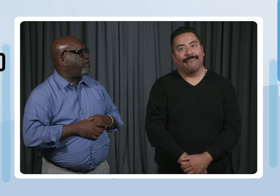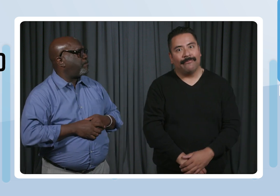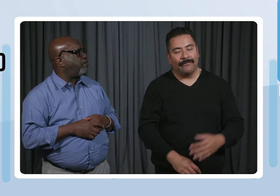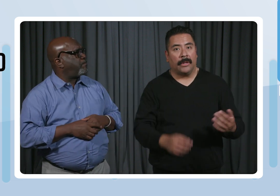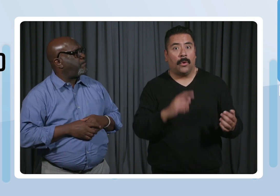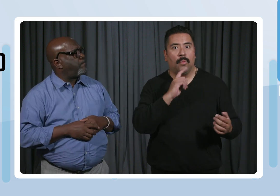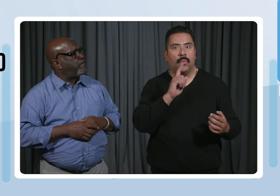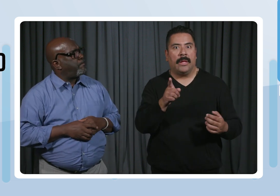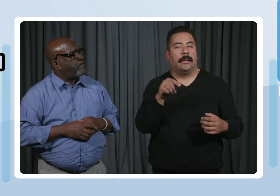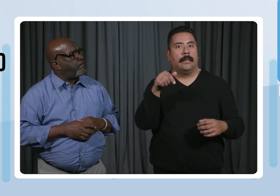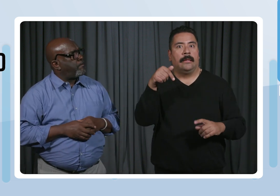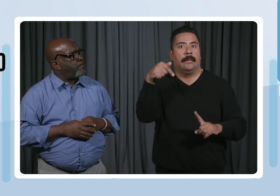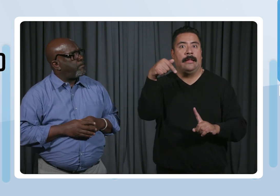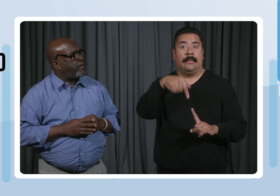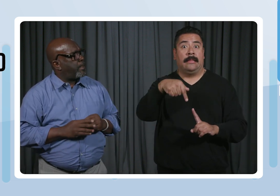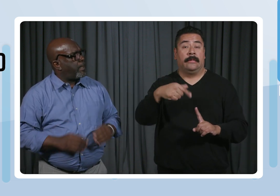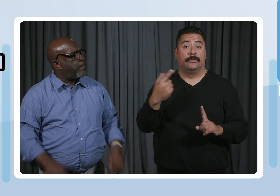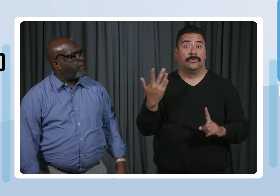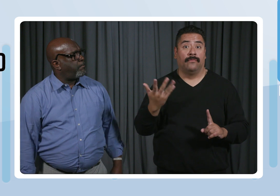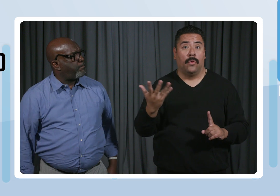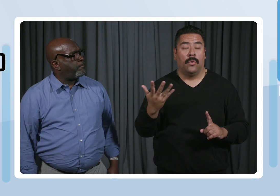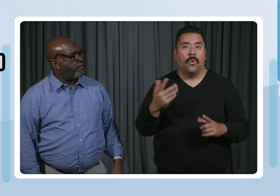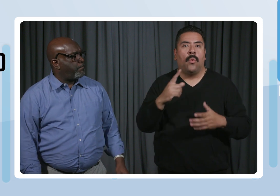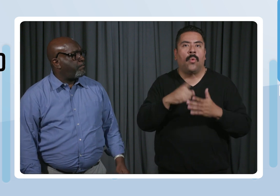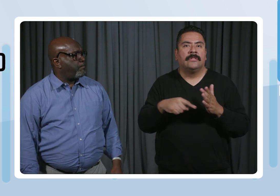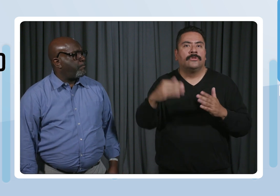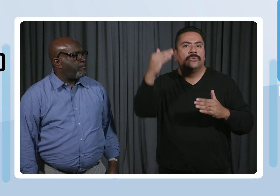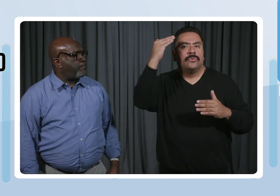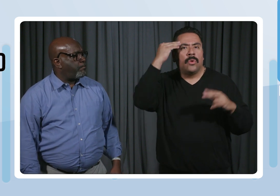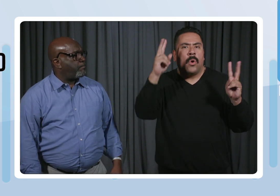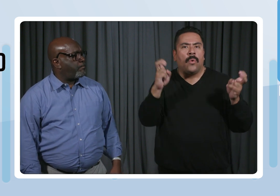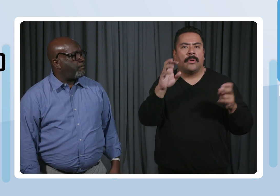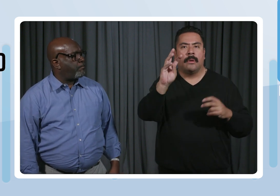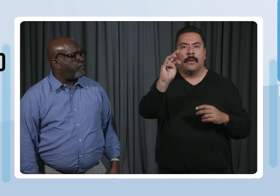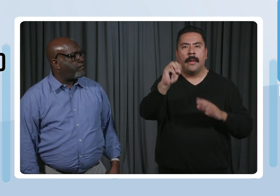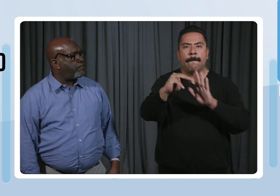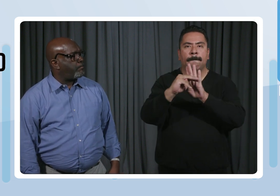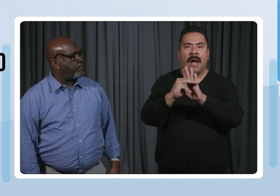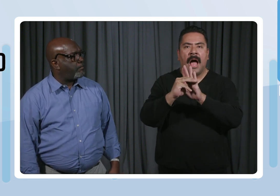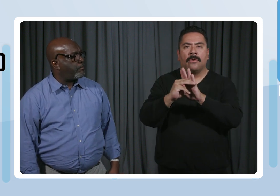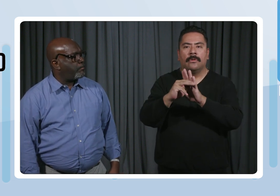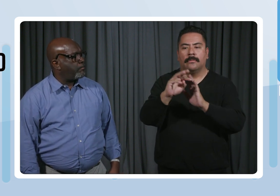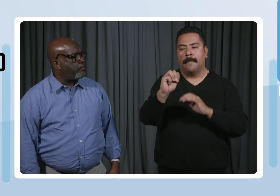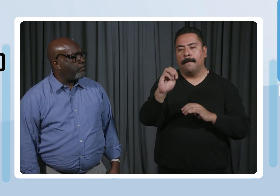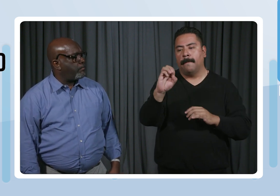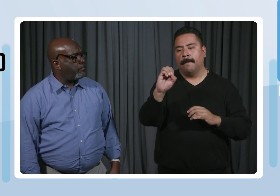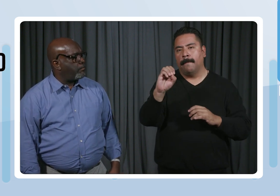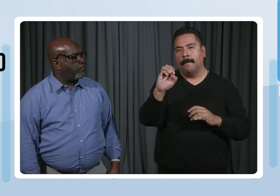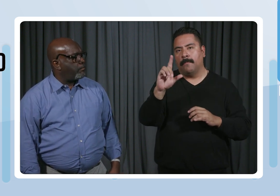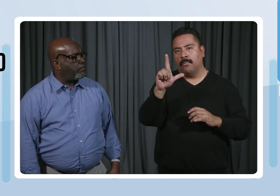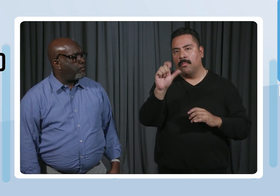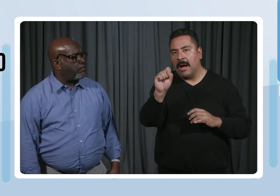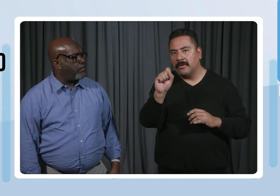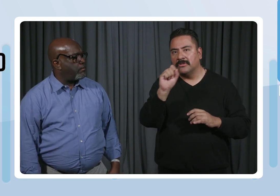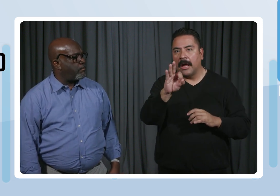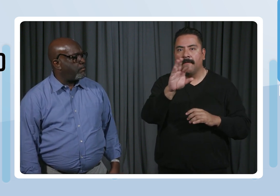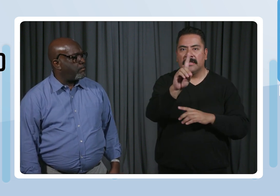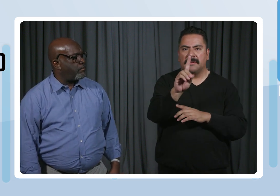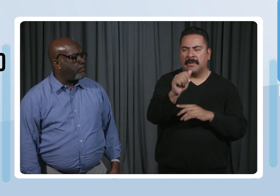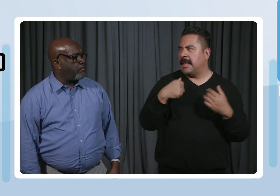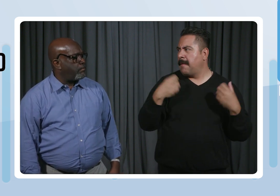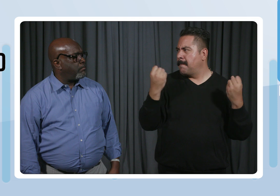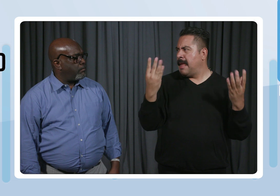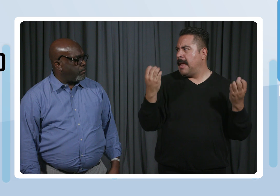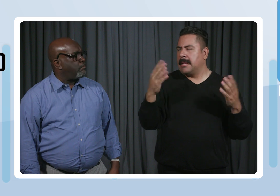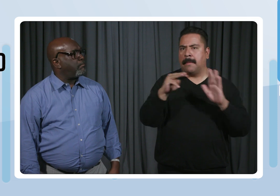really, this comes down to what's known as models of disability. And there are many models of disability,